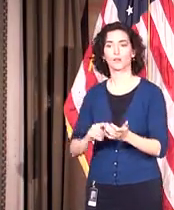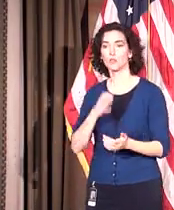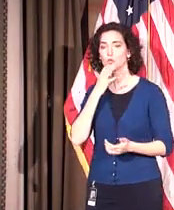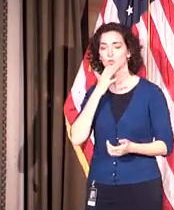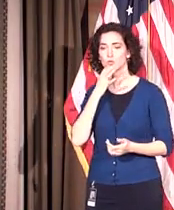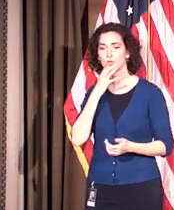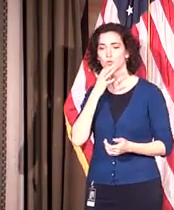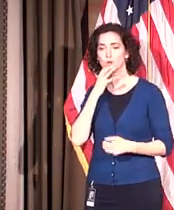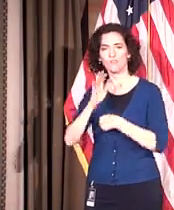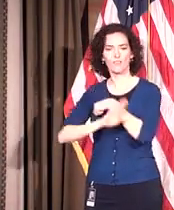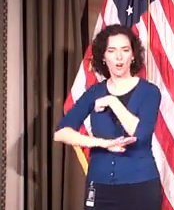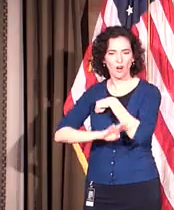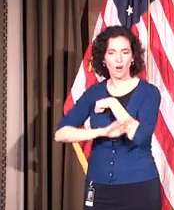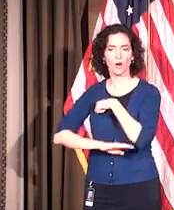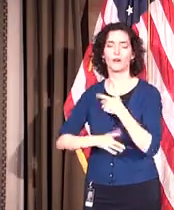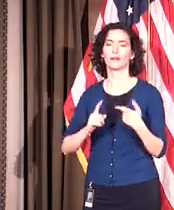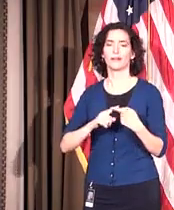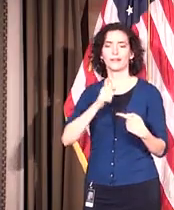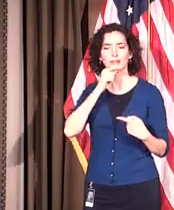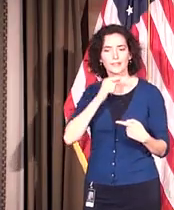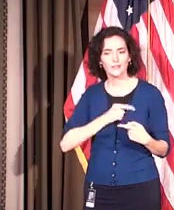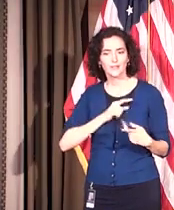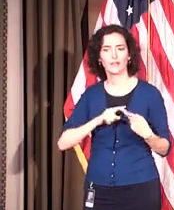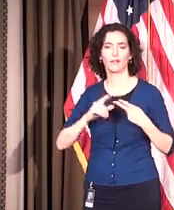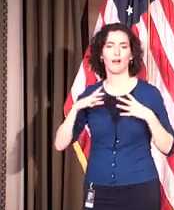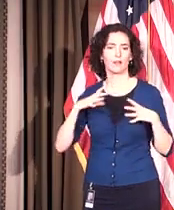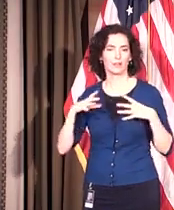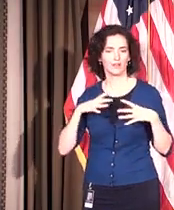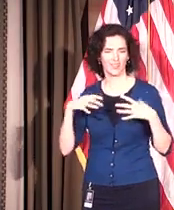season and Thanksgiving. I wanted to share one